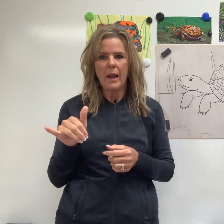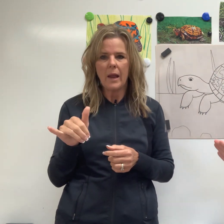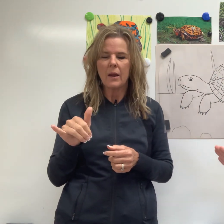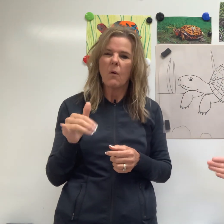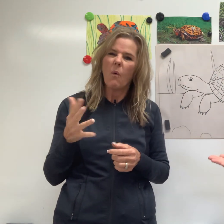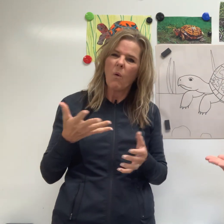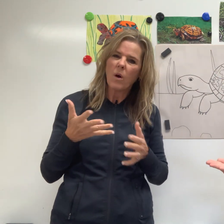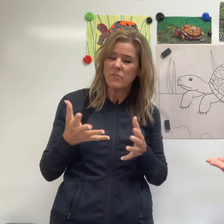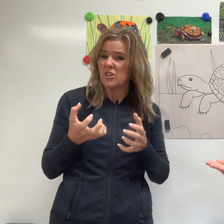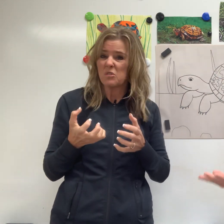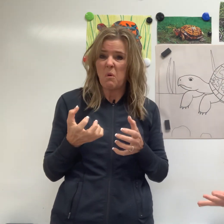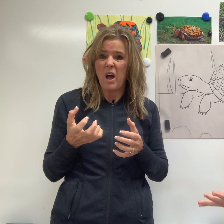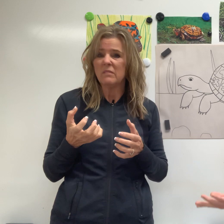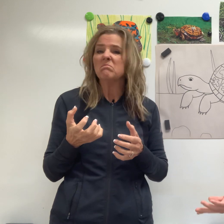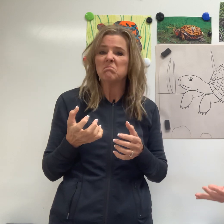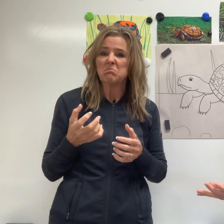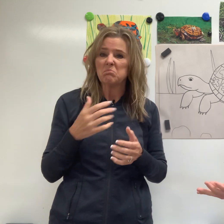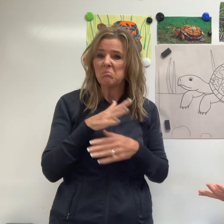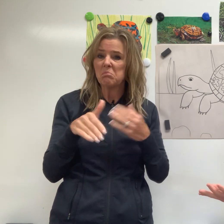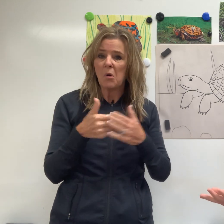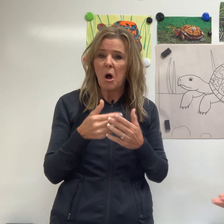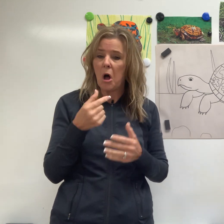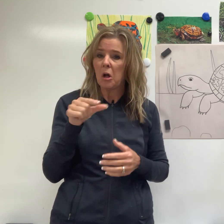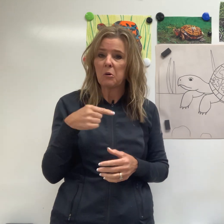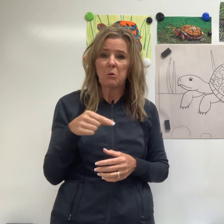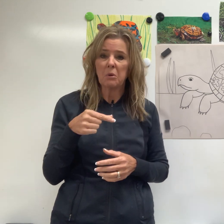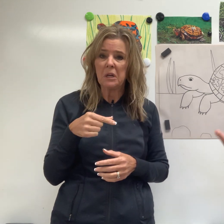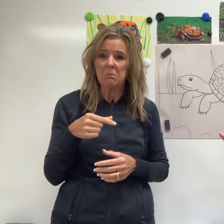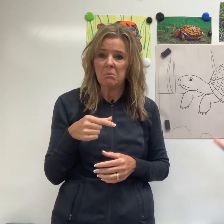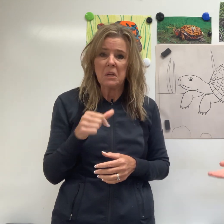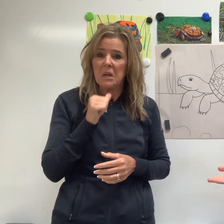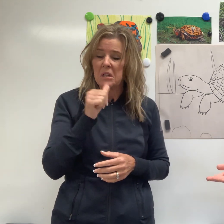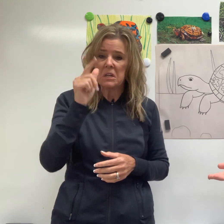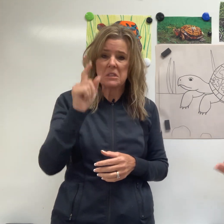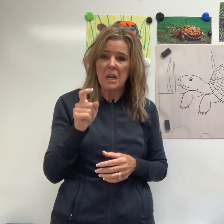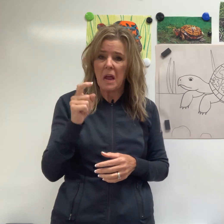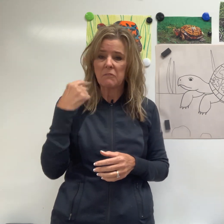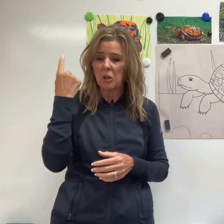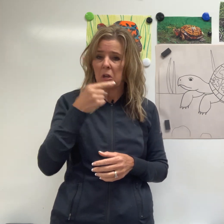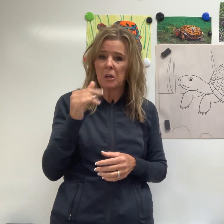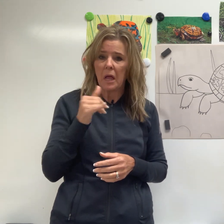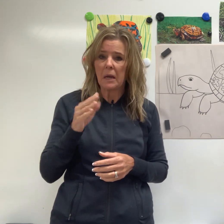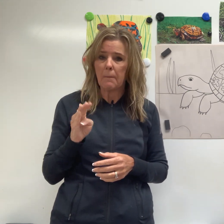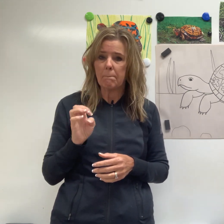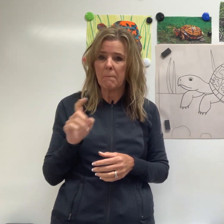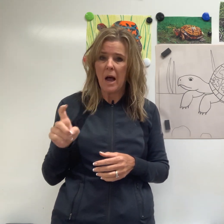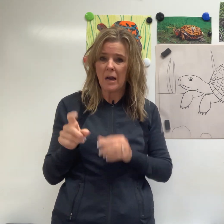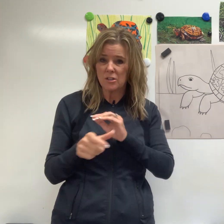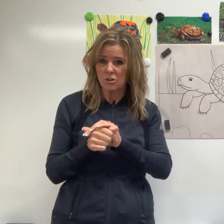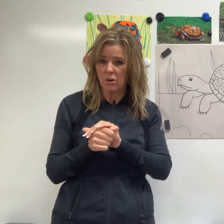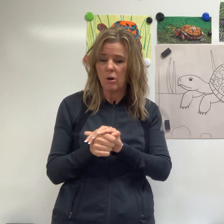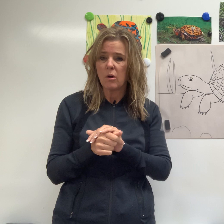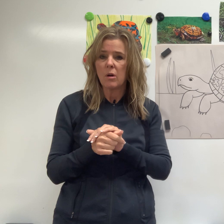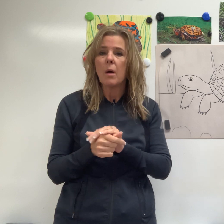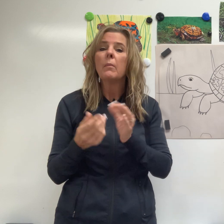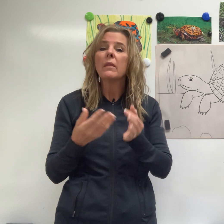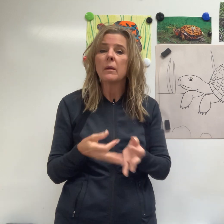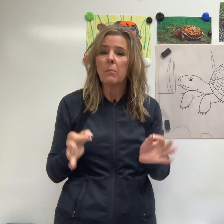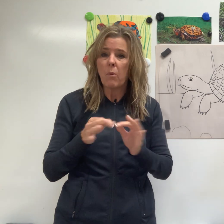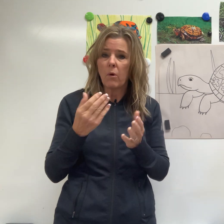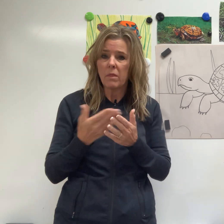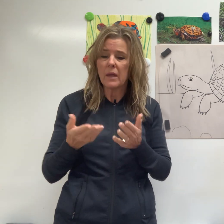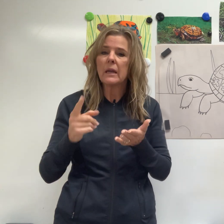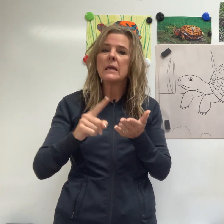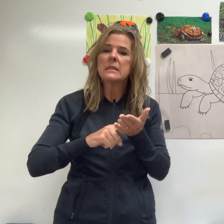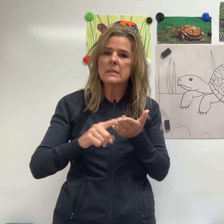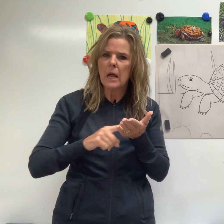want a plain green turtle, it doesn't have to look like a box turtle. You could definitely do that too. But what main thing I want you to work on is